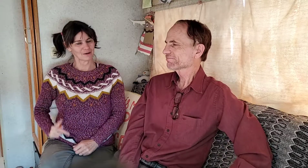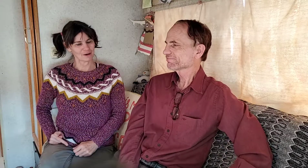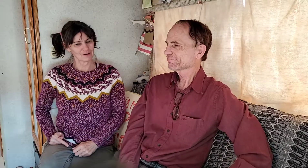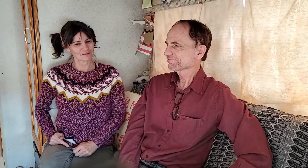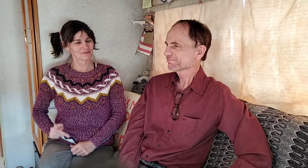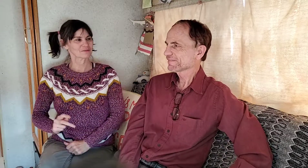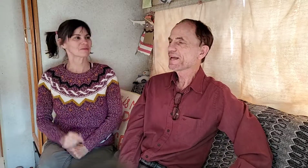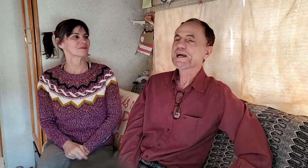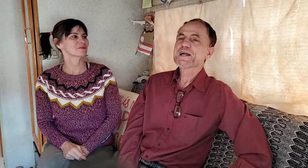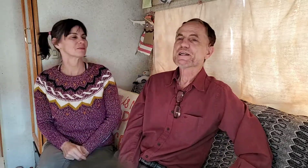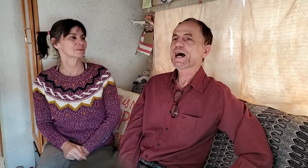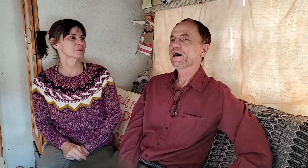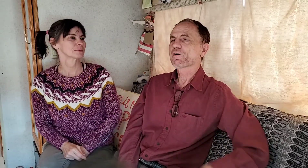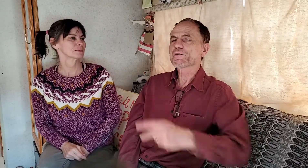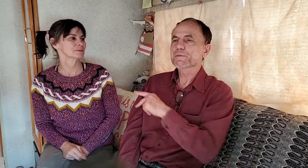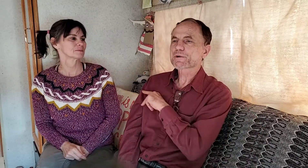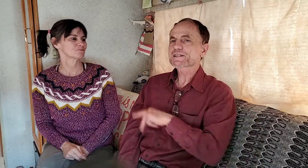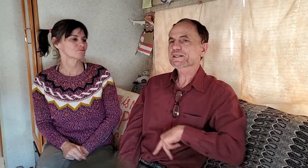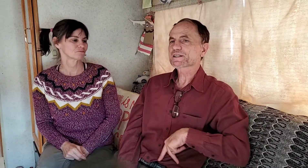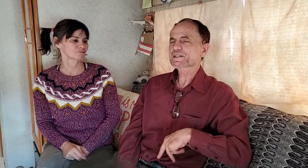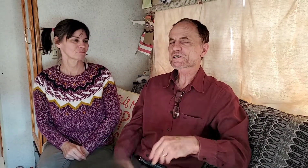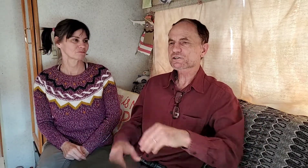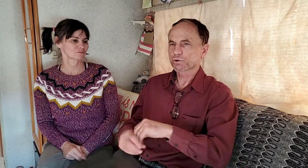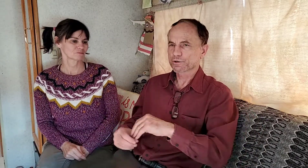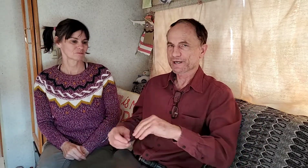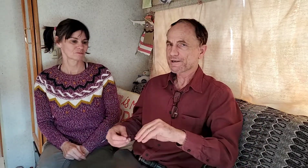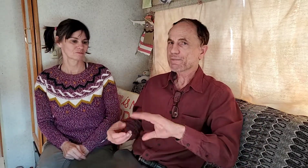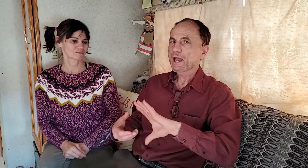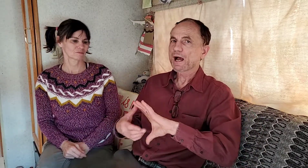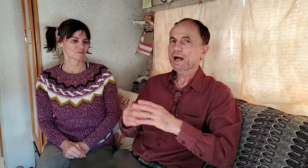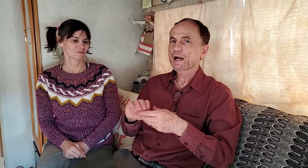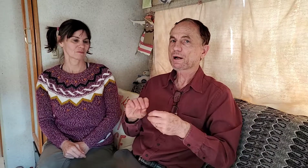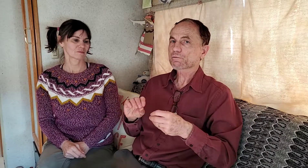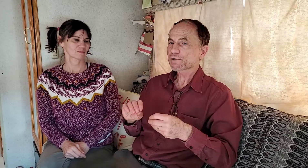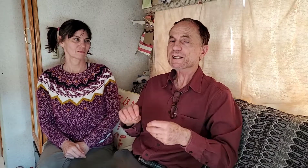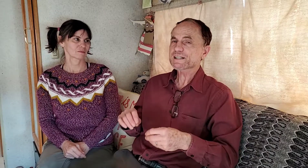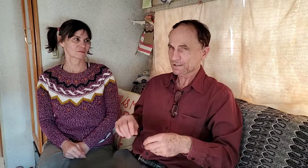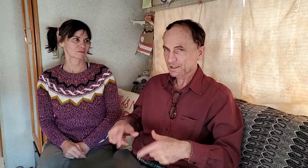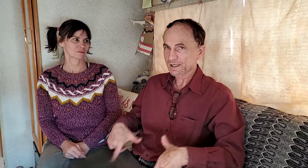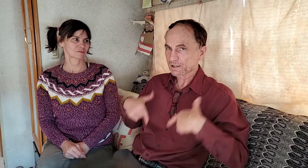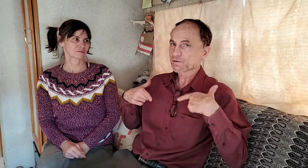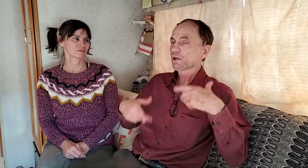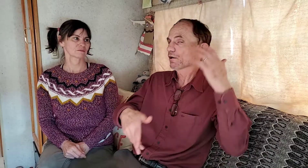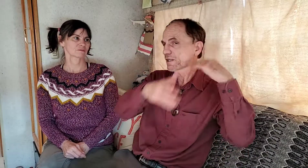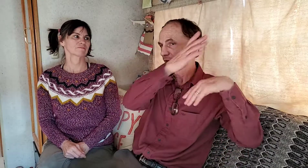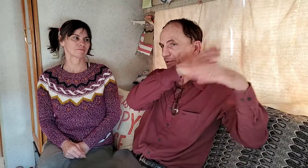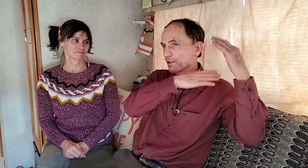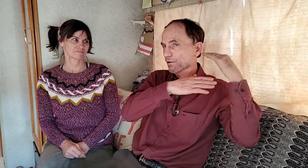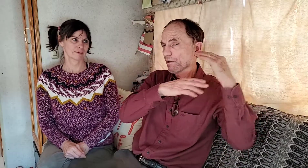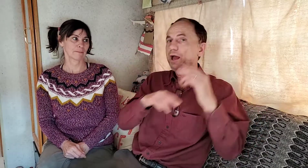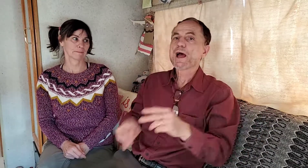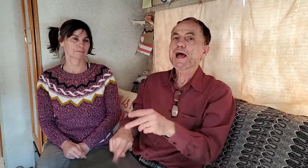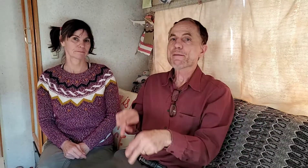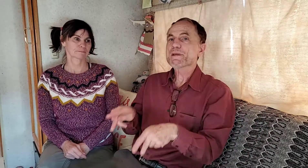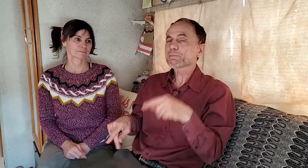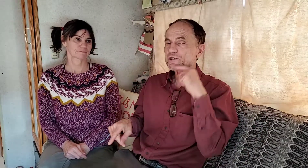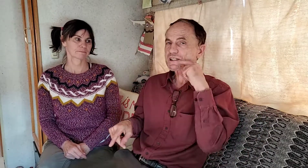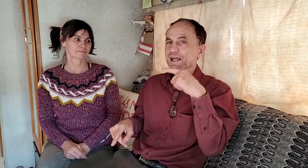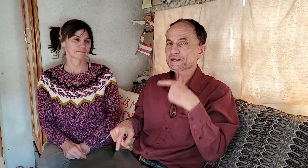Pharaoh. Now, the prince in this story really did live a long time ago, and people say that he